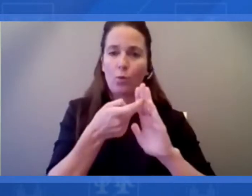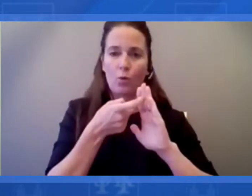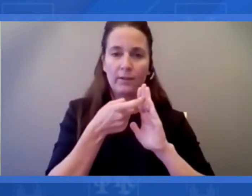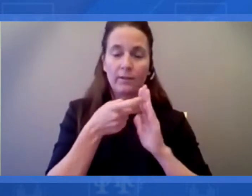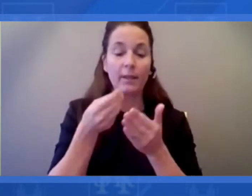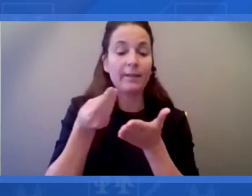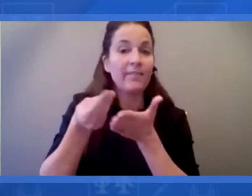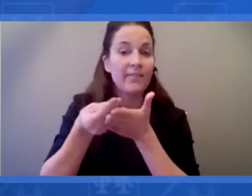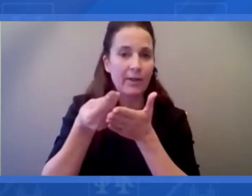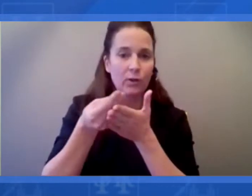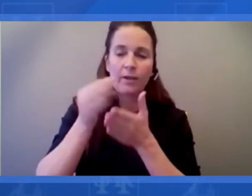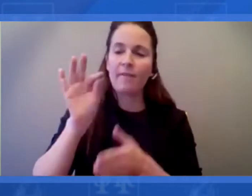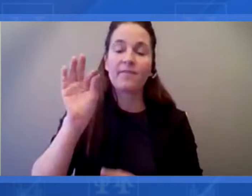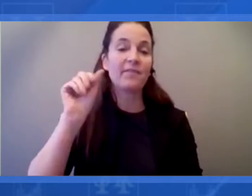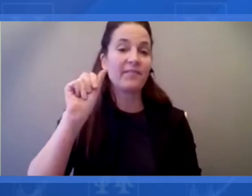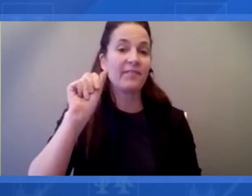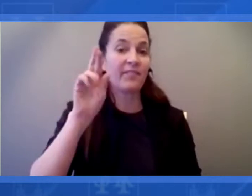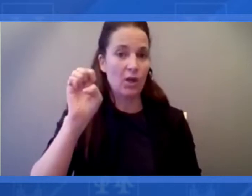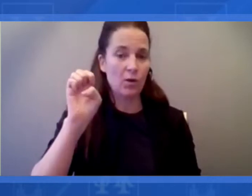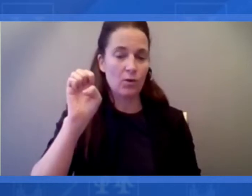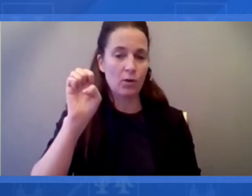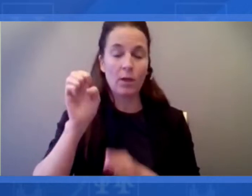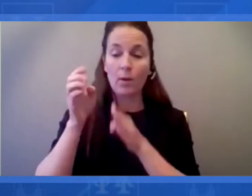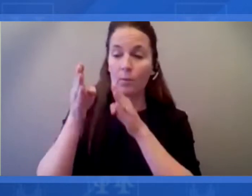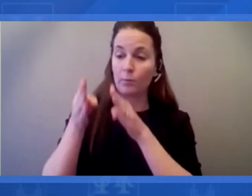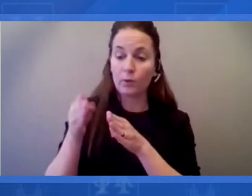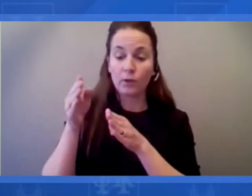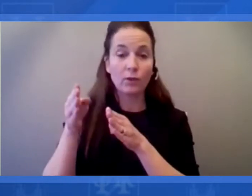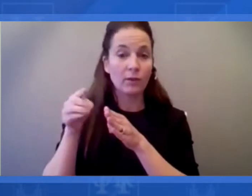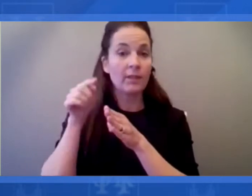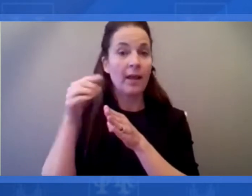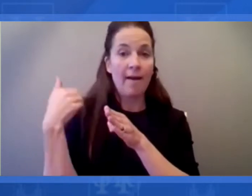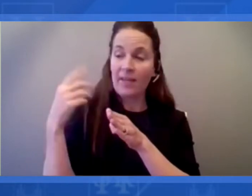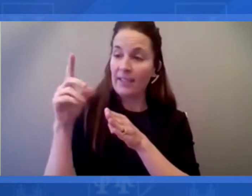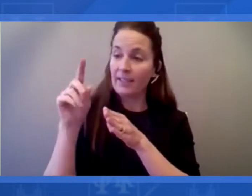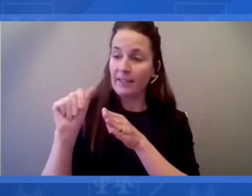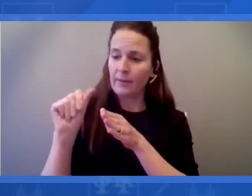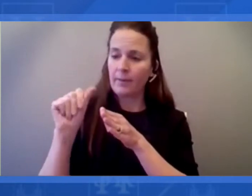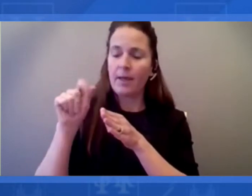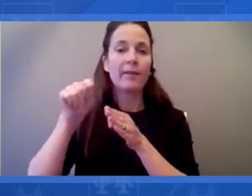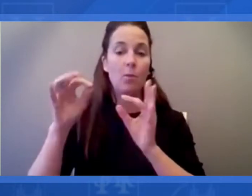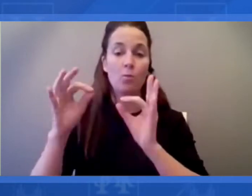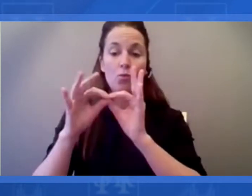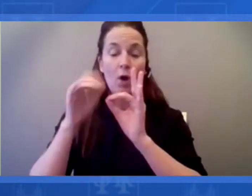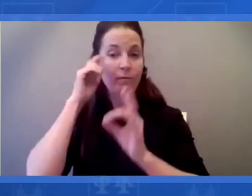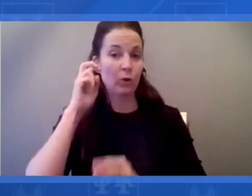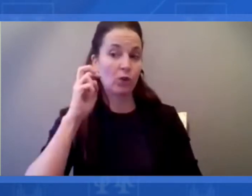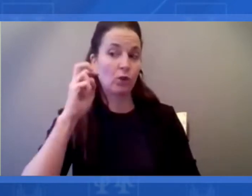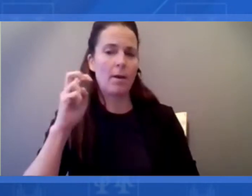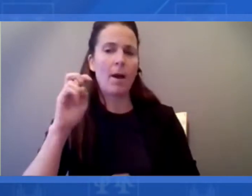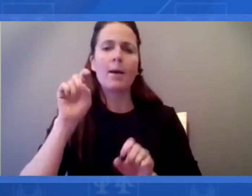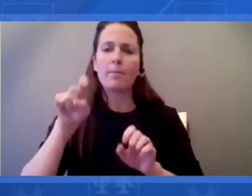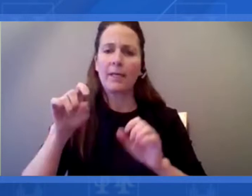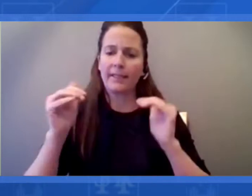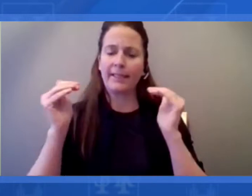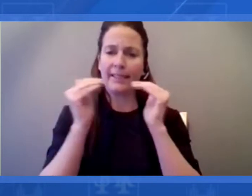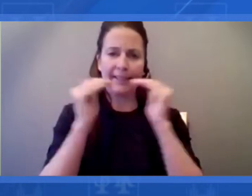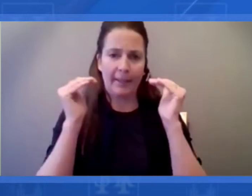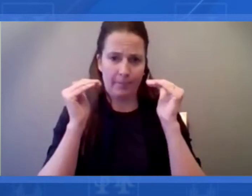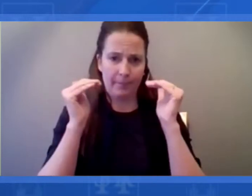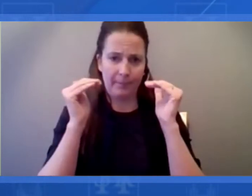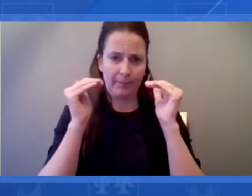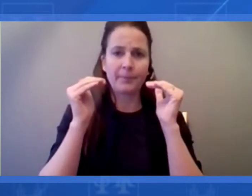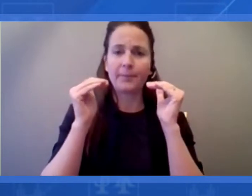Fares. Fares for persons with disabilities must be the same or less than fares for persons without